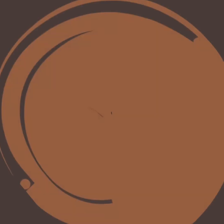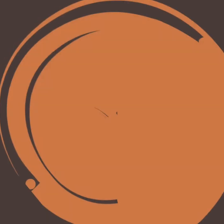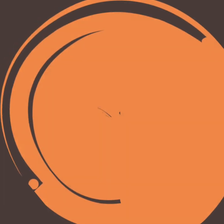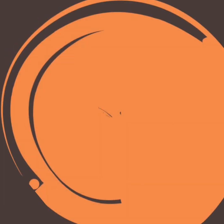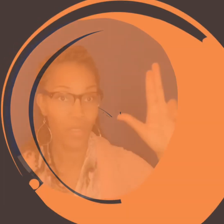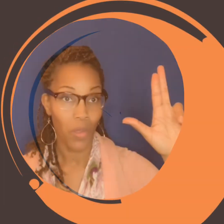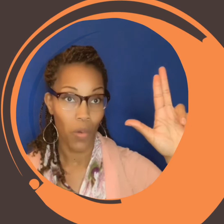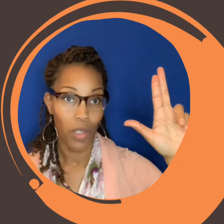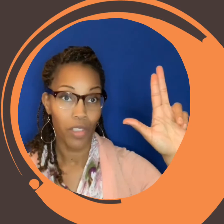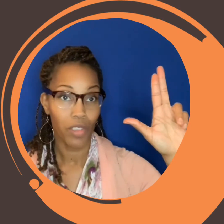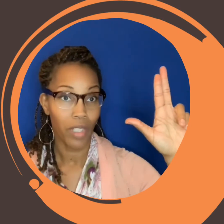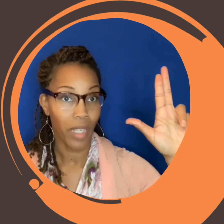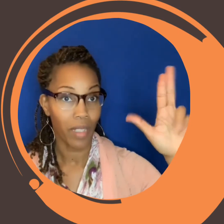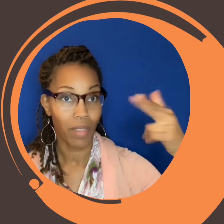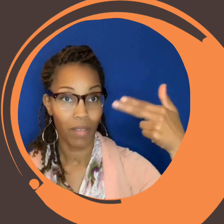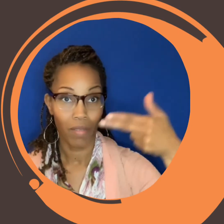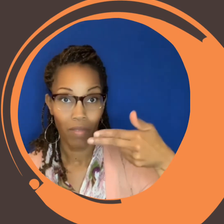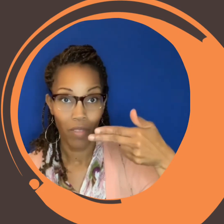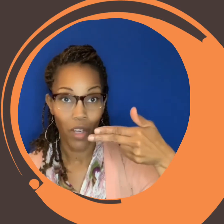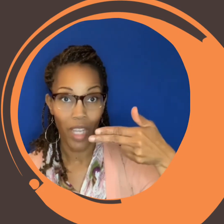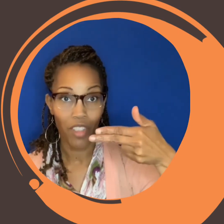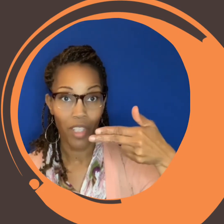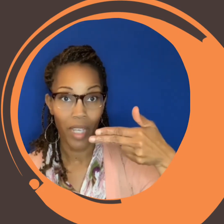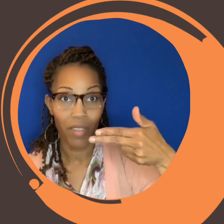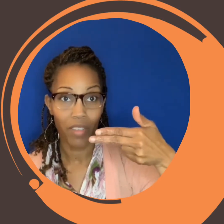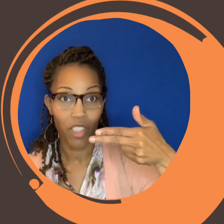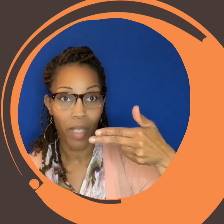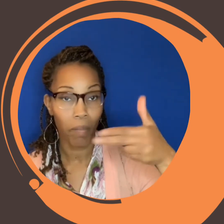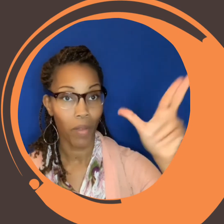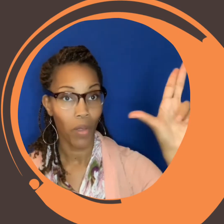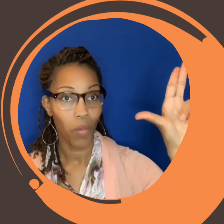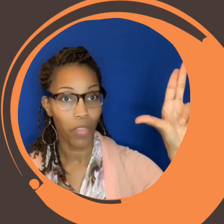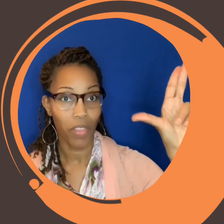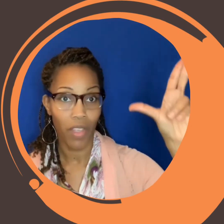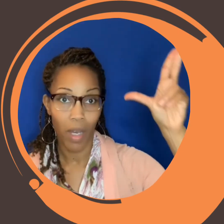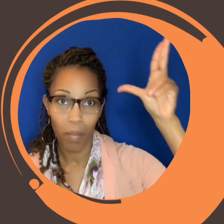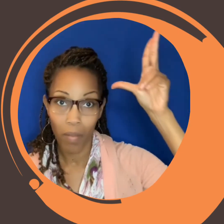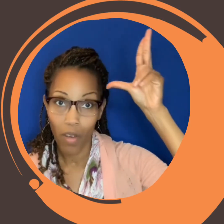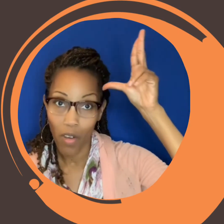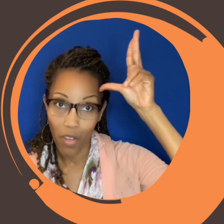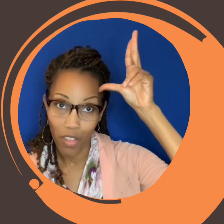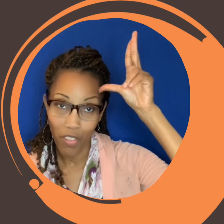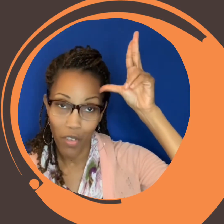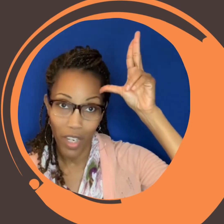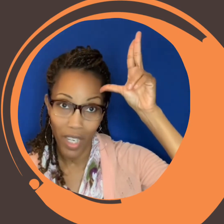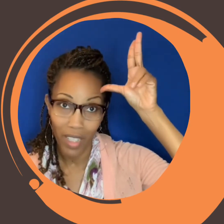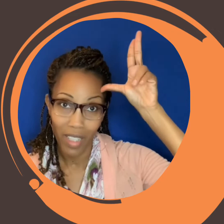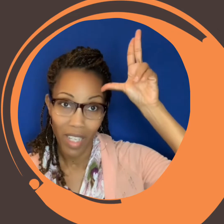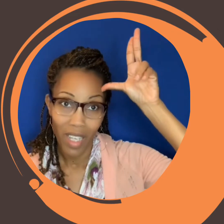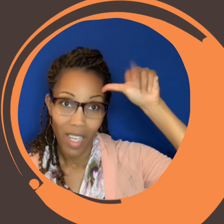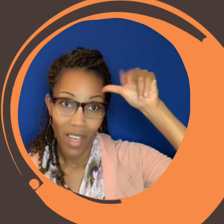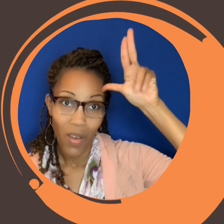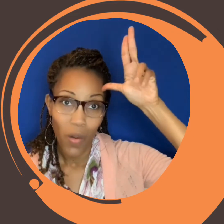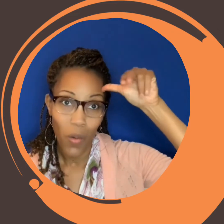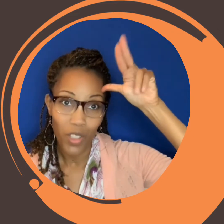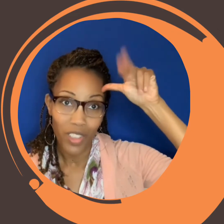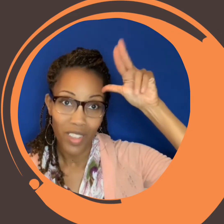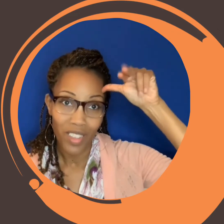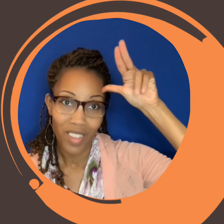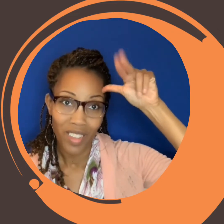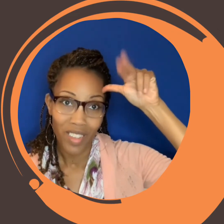Sign to that is horse. You take your H hand shape with the thumb on your forehead.